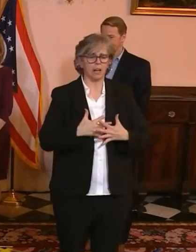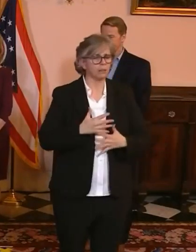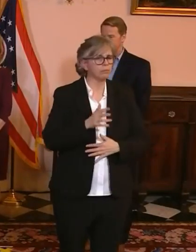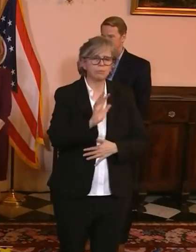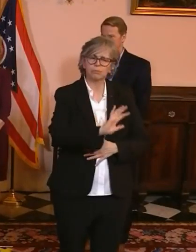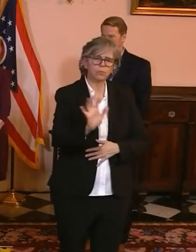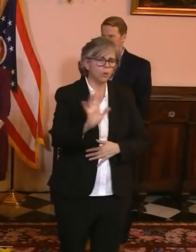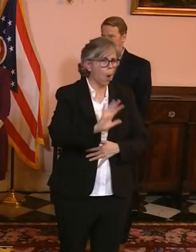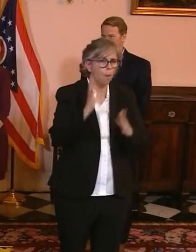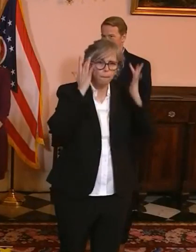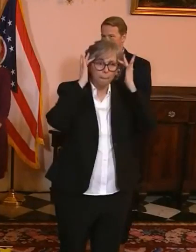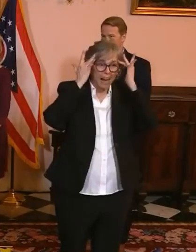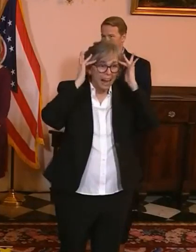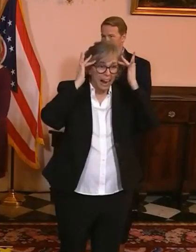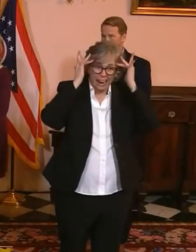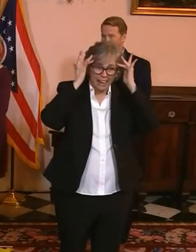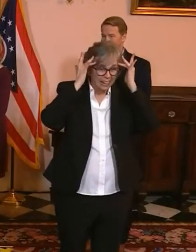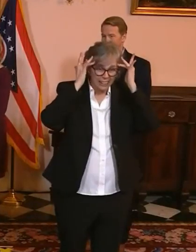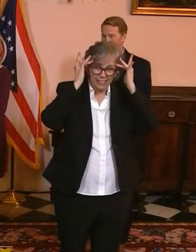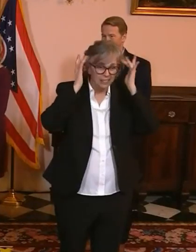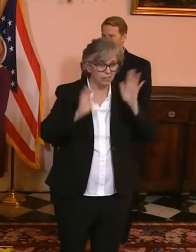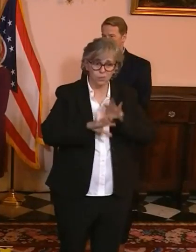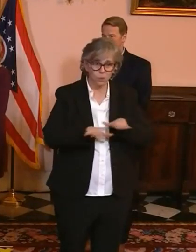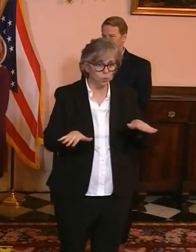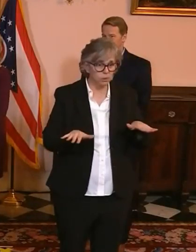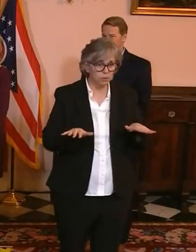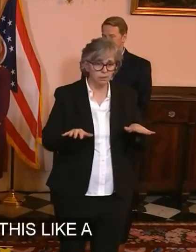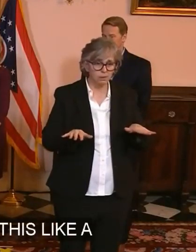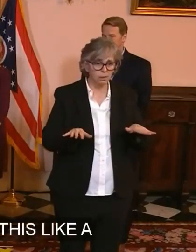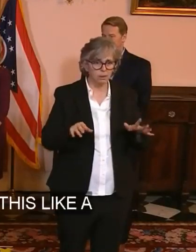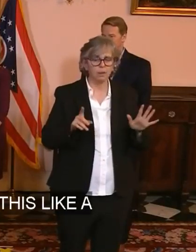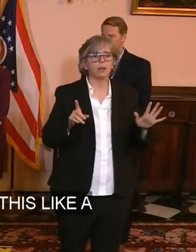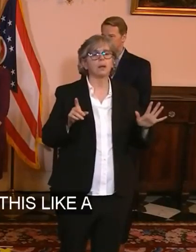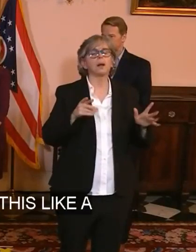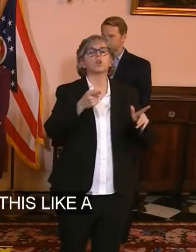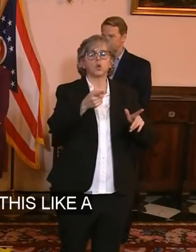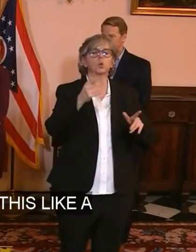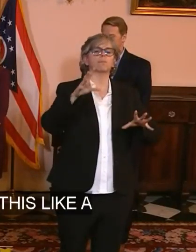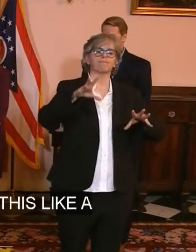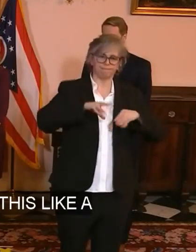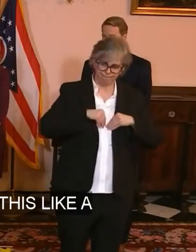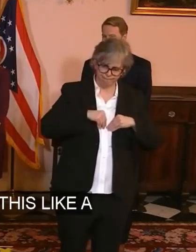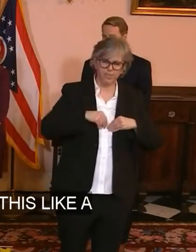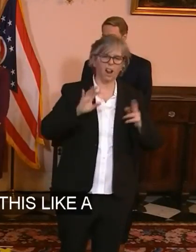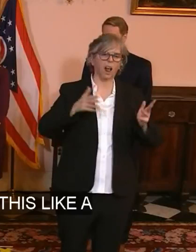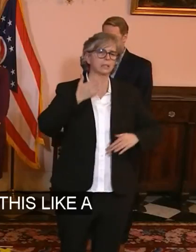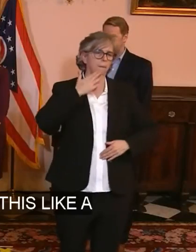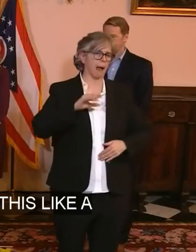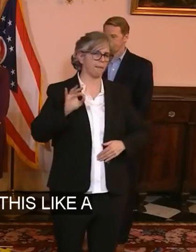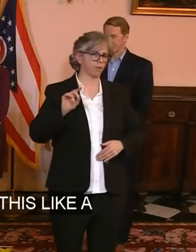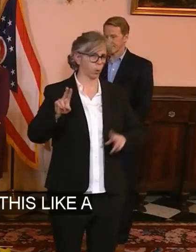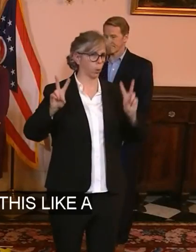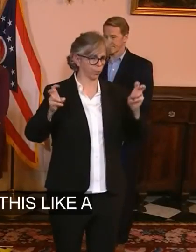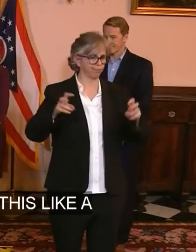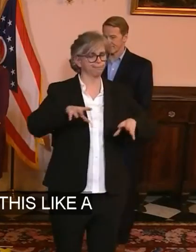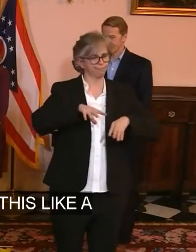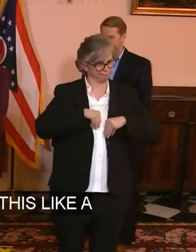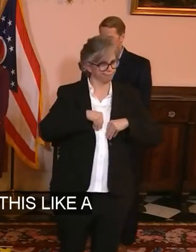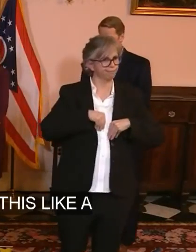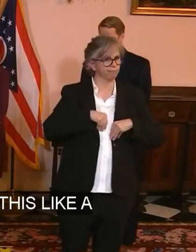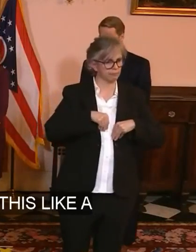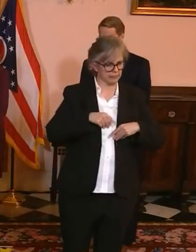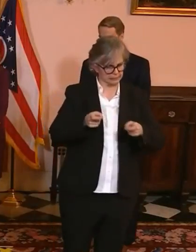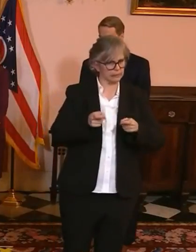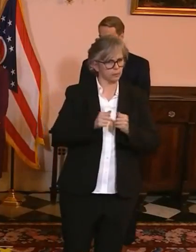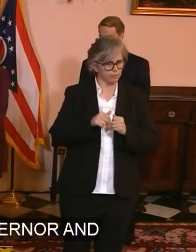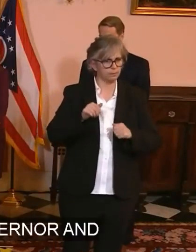bad flu and use your common sense, and I want you to listen to our governor, and we will come to you every day and talk you through